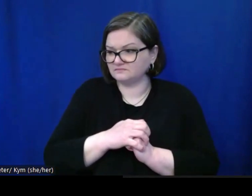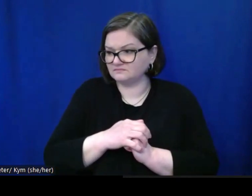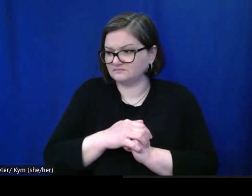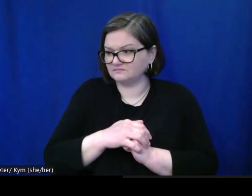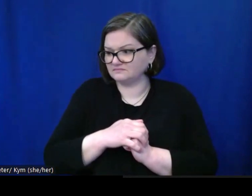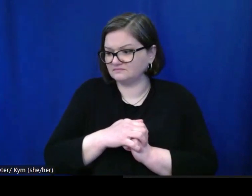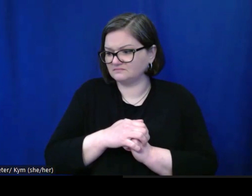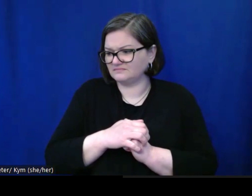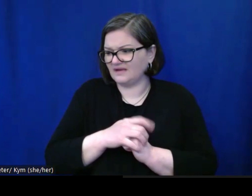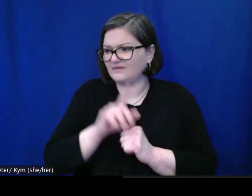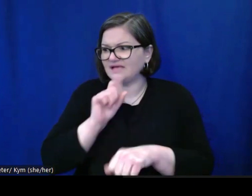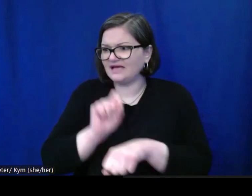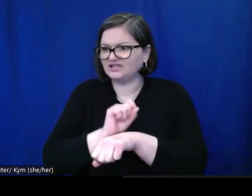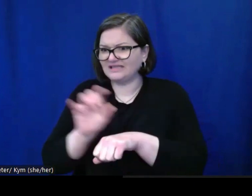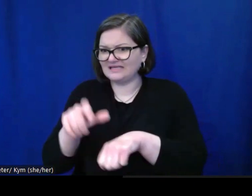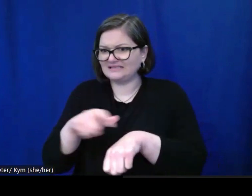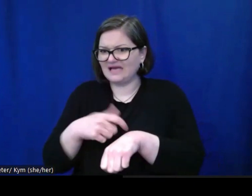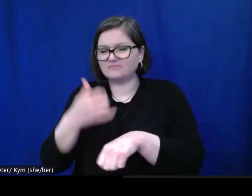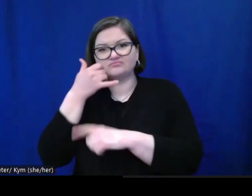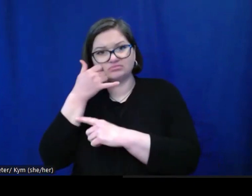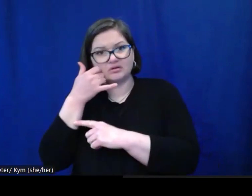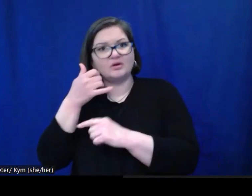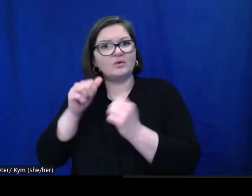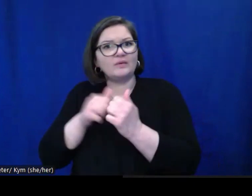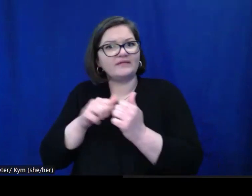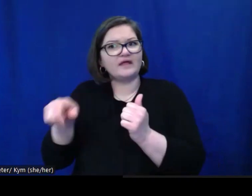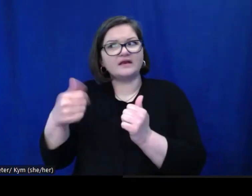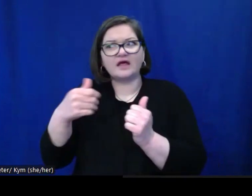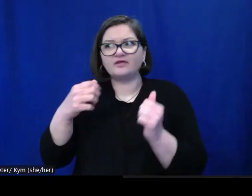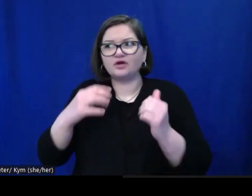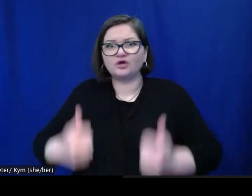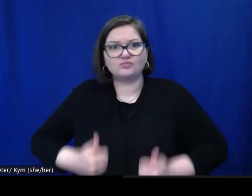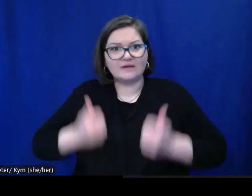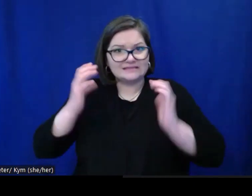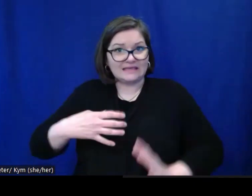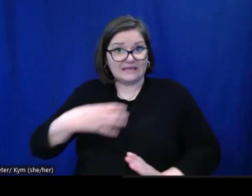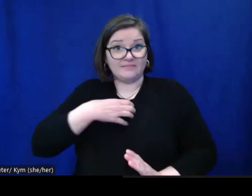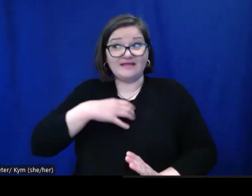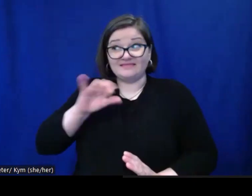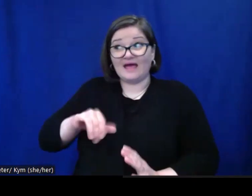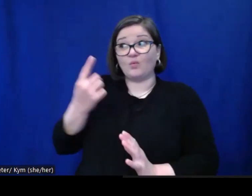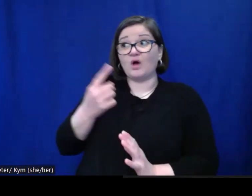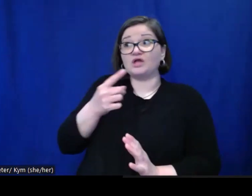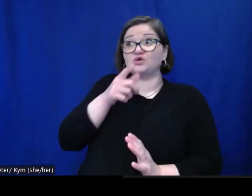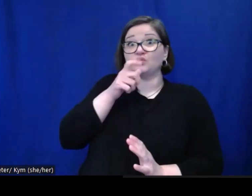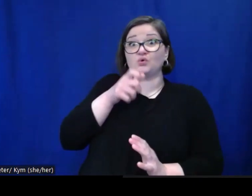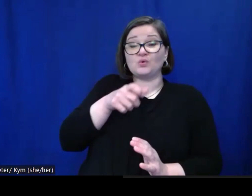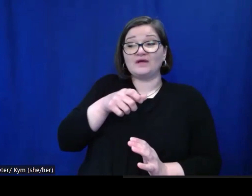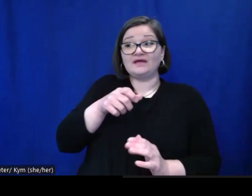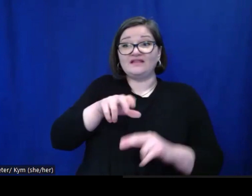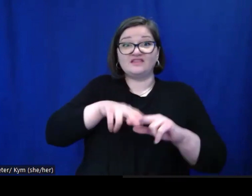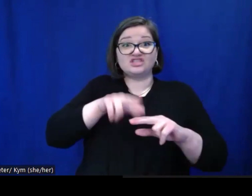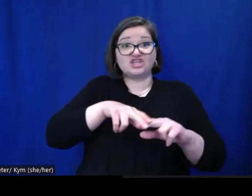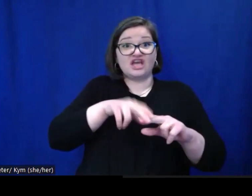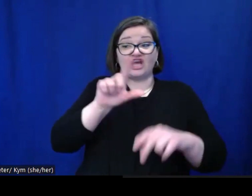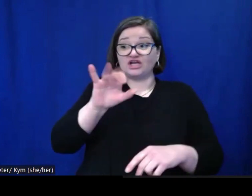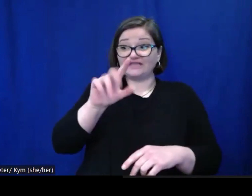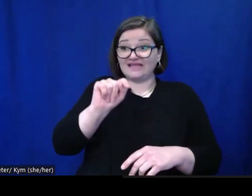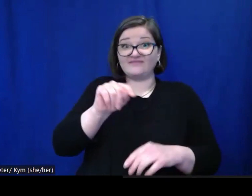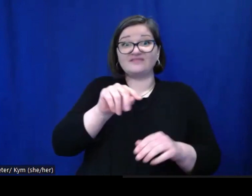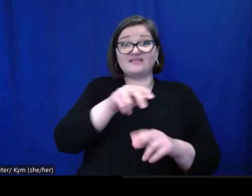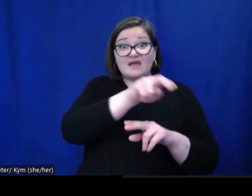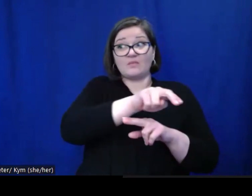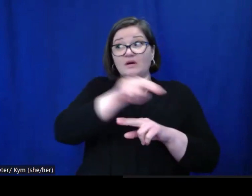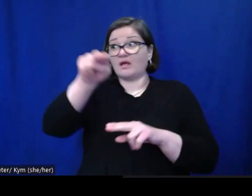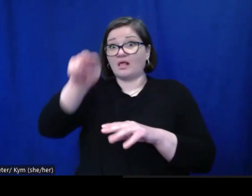with a resident who was complaining, the resident that got dropped, by the way, that there was no